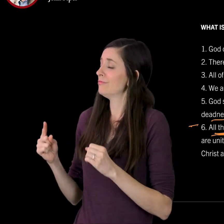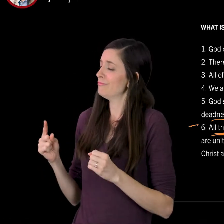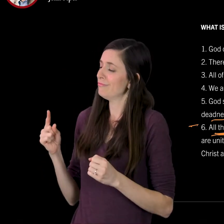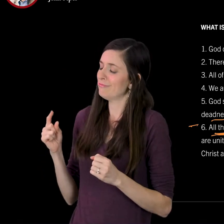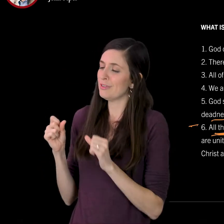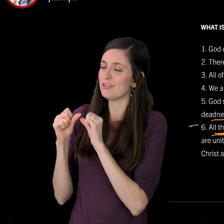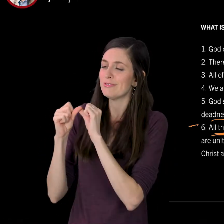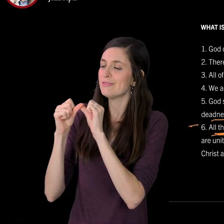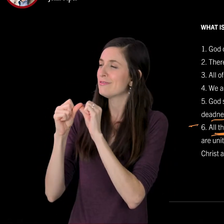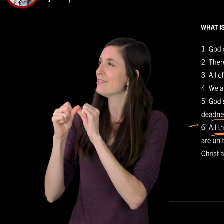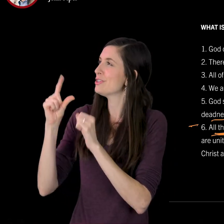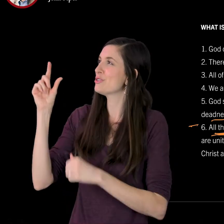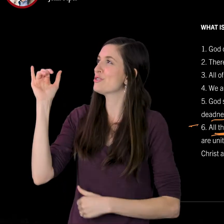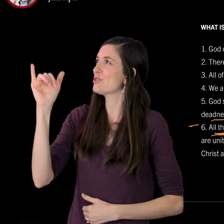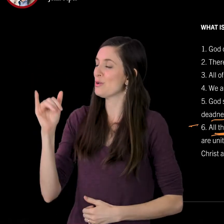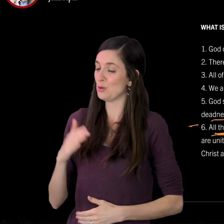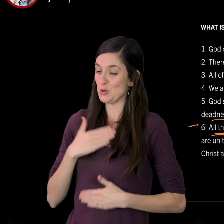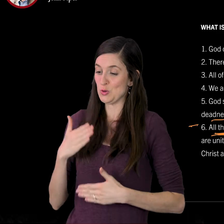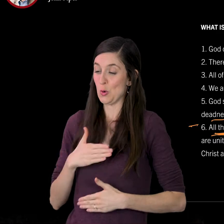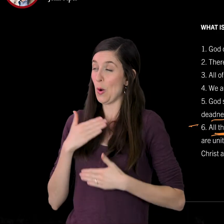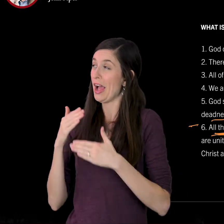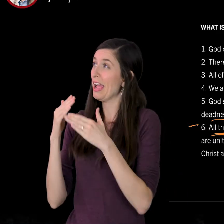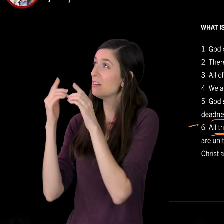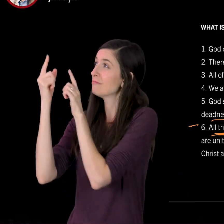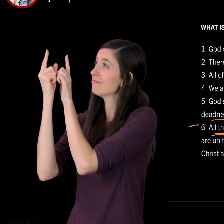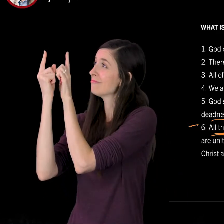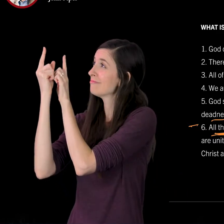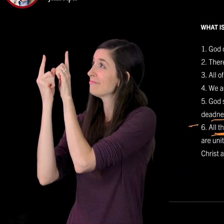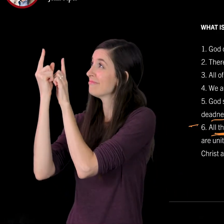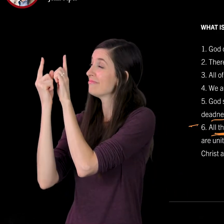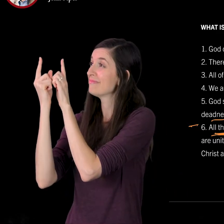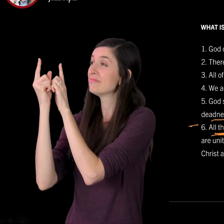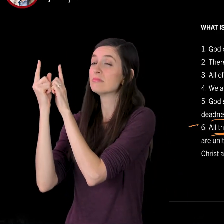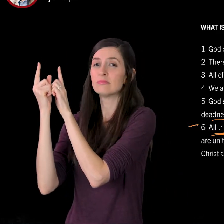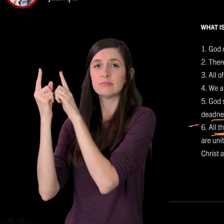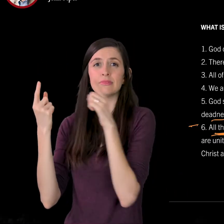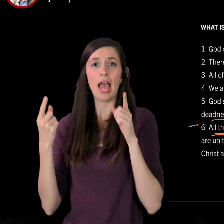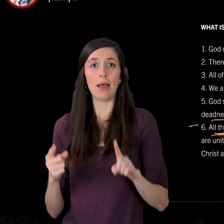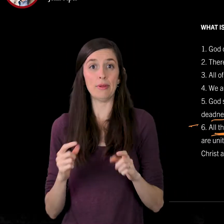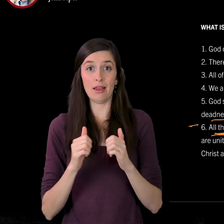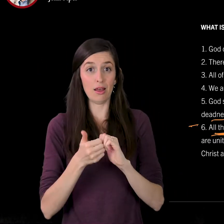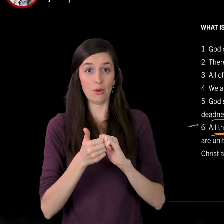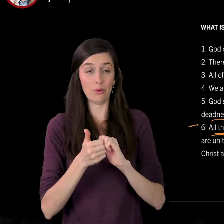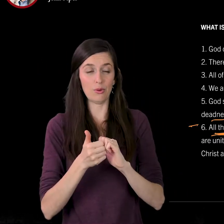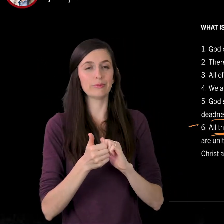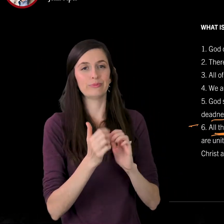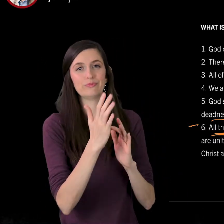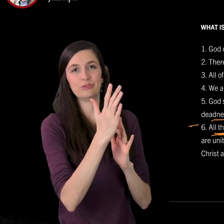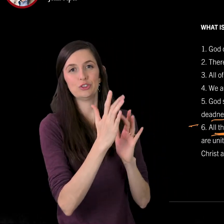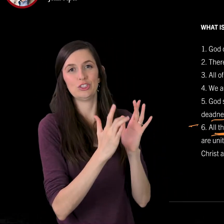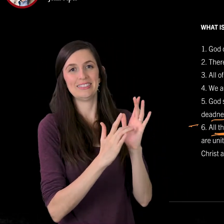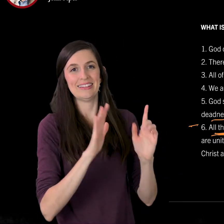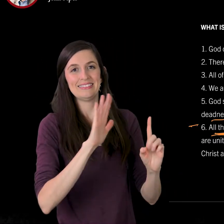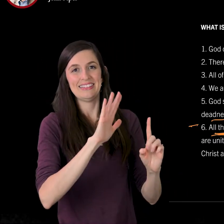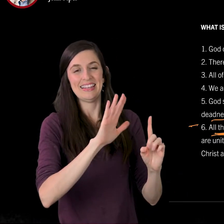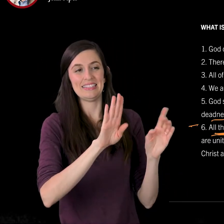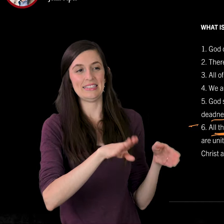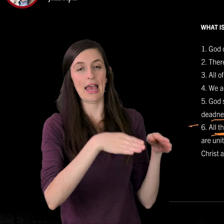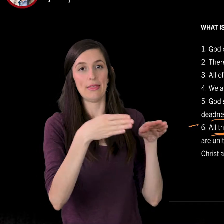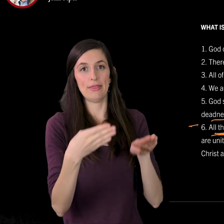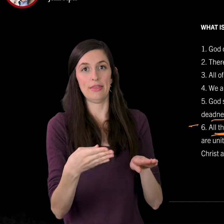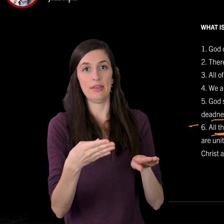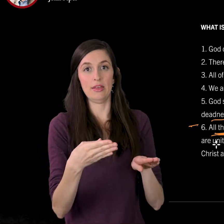joy in God's presence, all of them are purchased by Christ and they belong